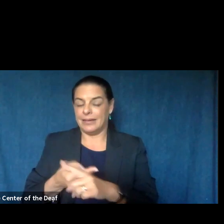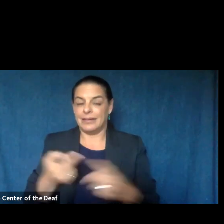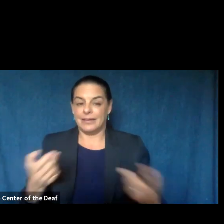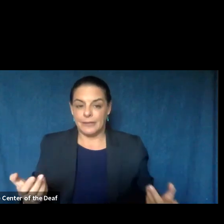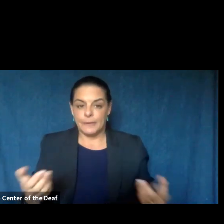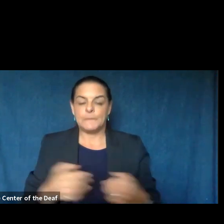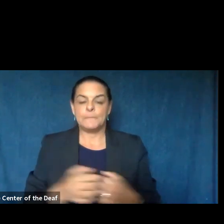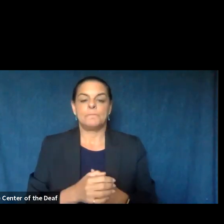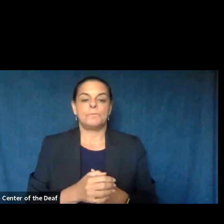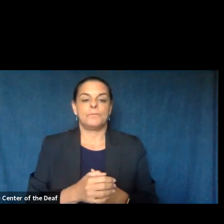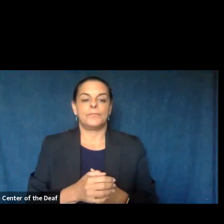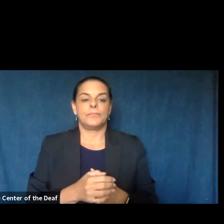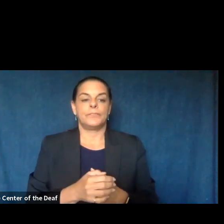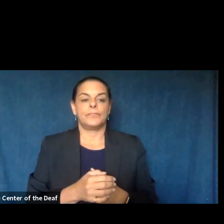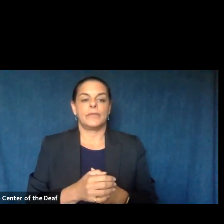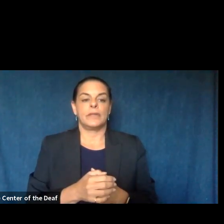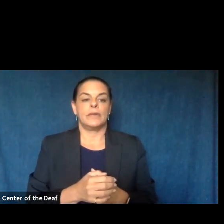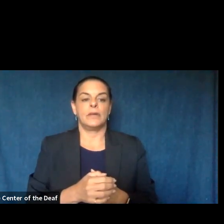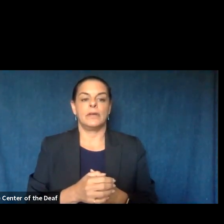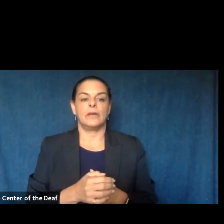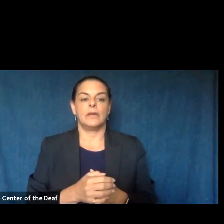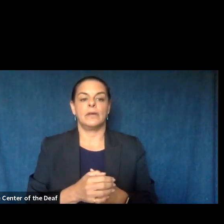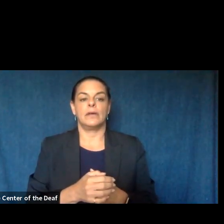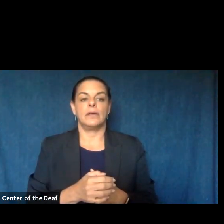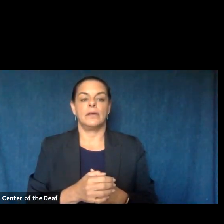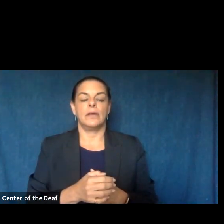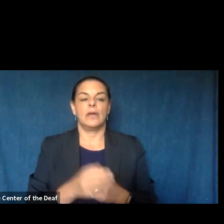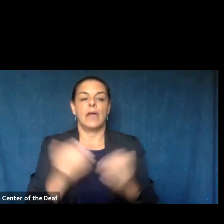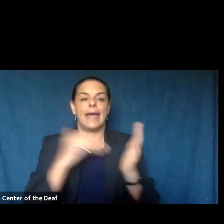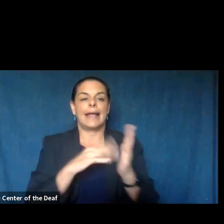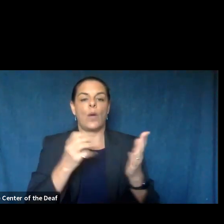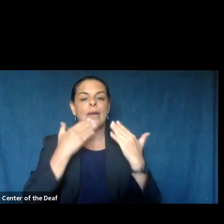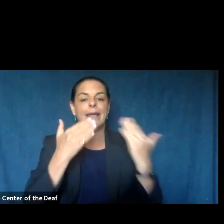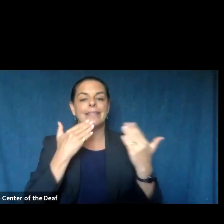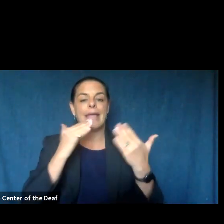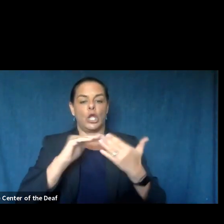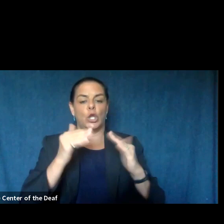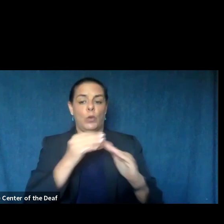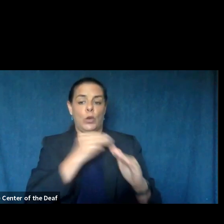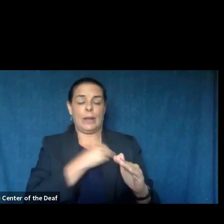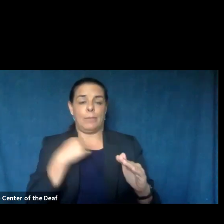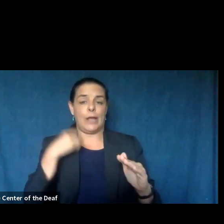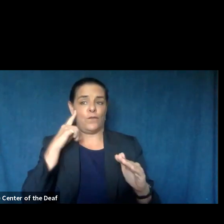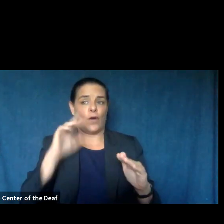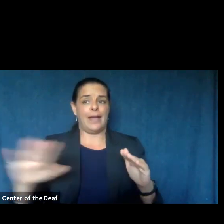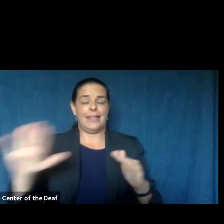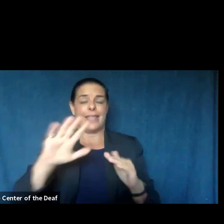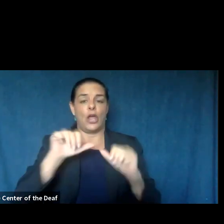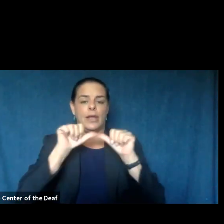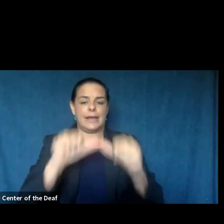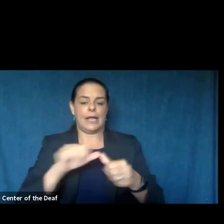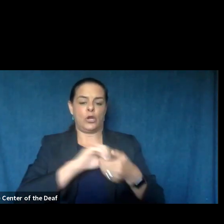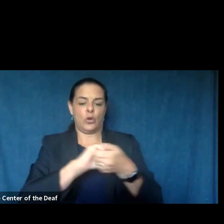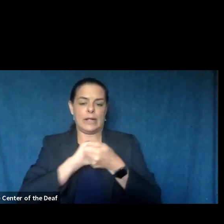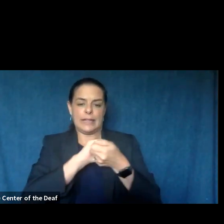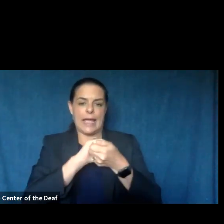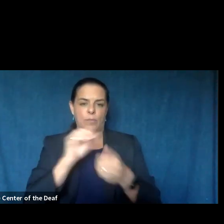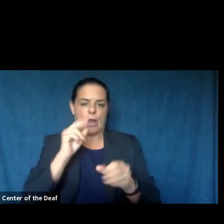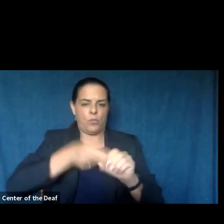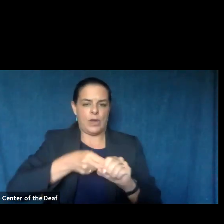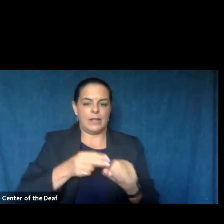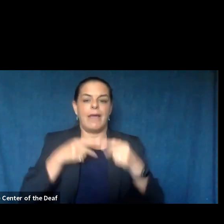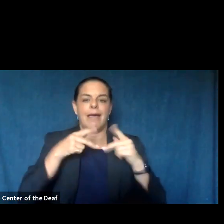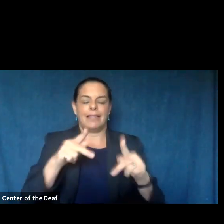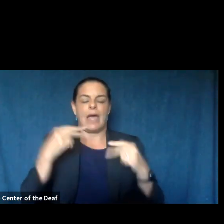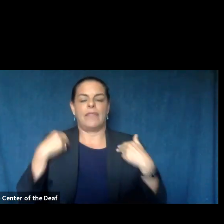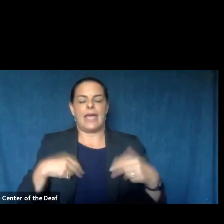away. Again, I want to thank the community members for their continued collaboration and participation and allowing the health systems to